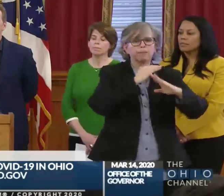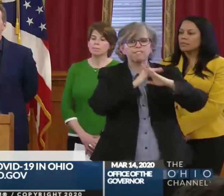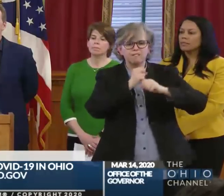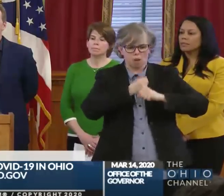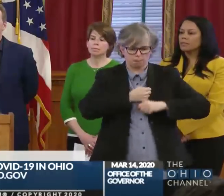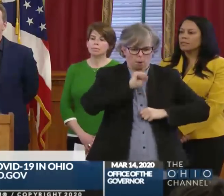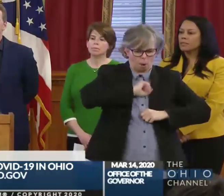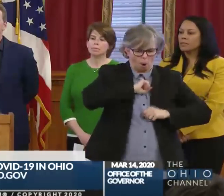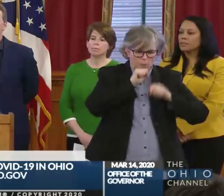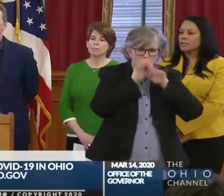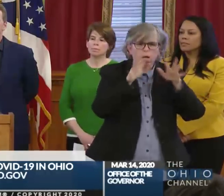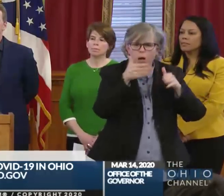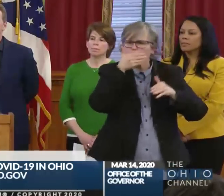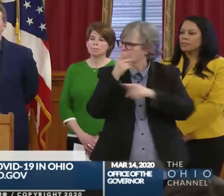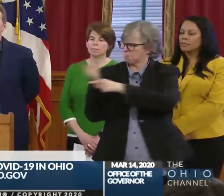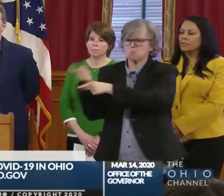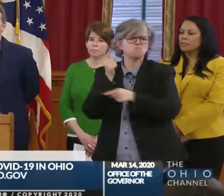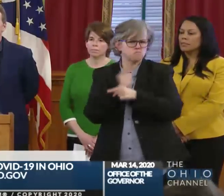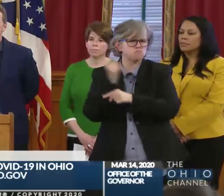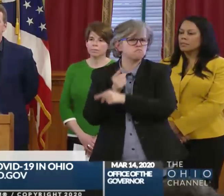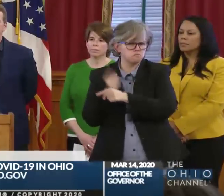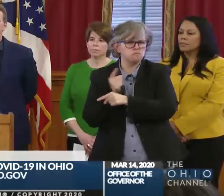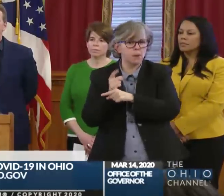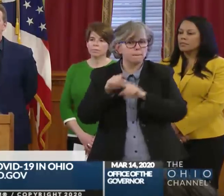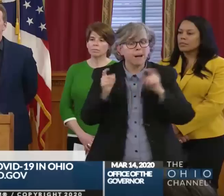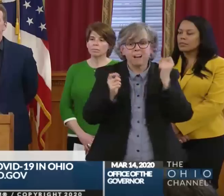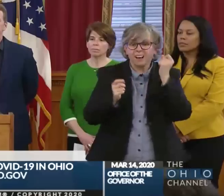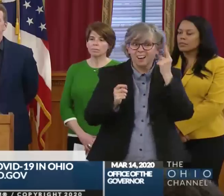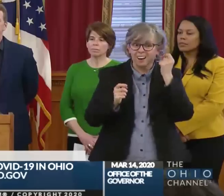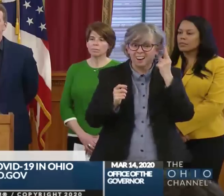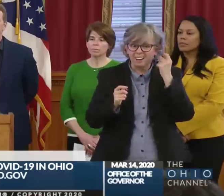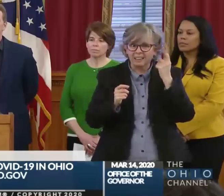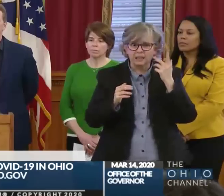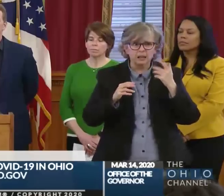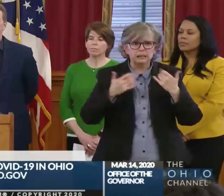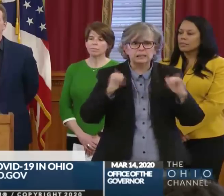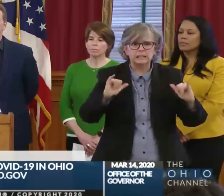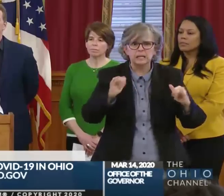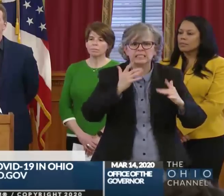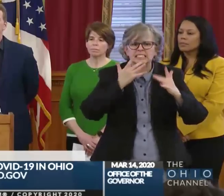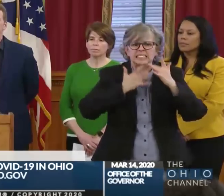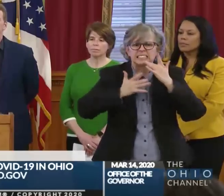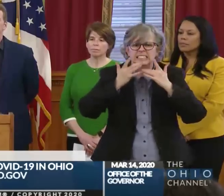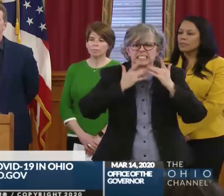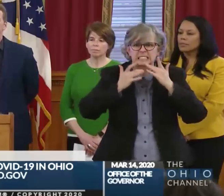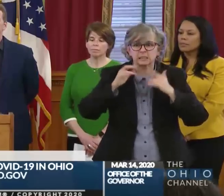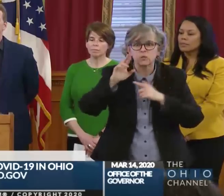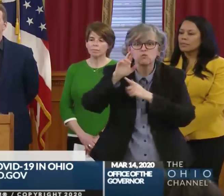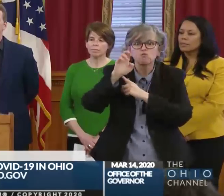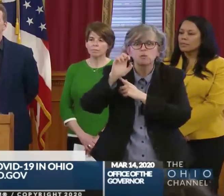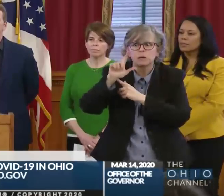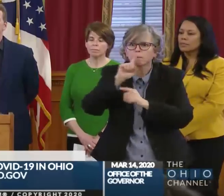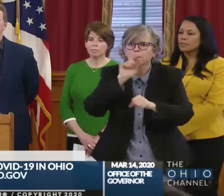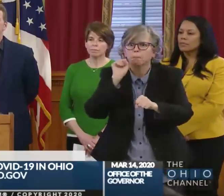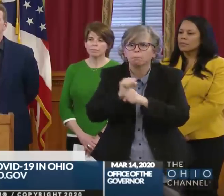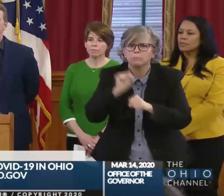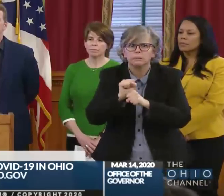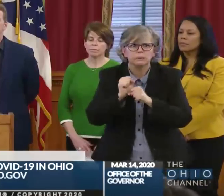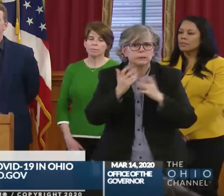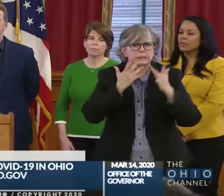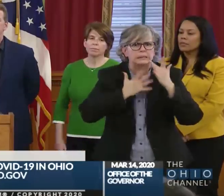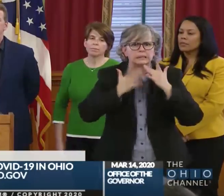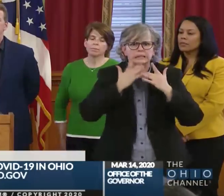real. We are going to see new things in healthcare, new innovations. But the fact is, we are going to be preserving this,